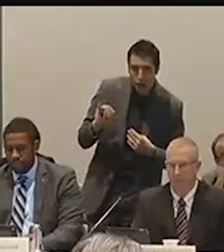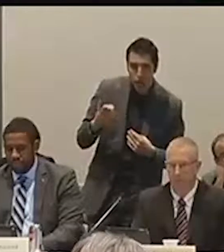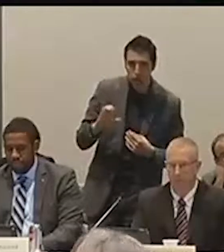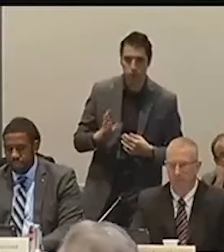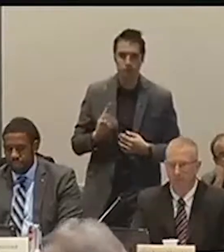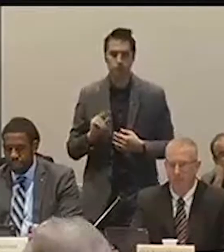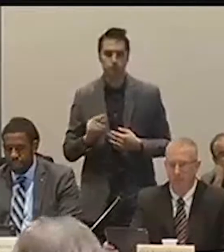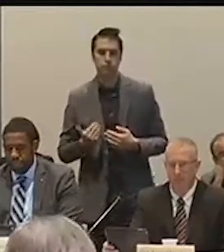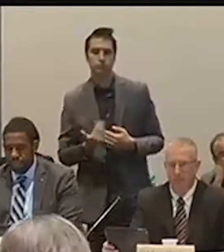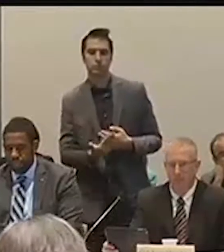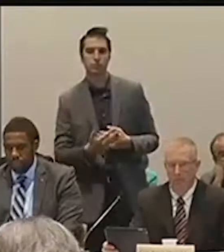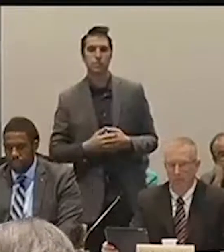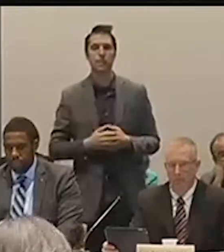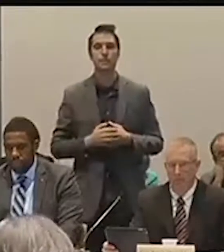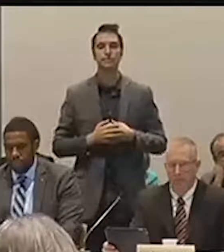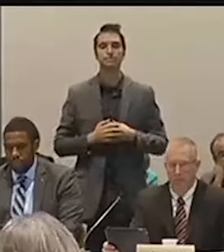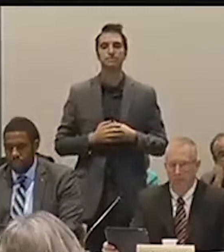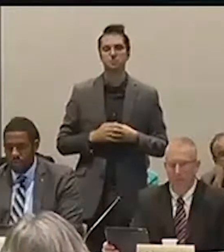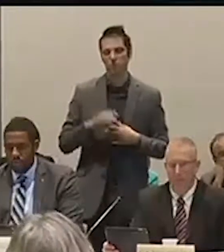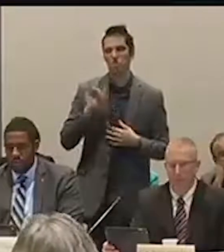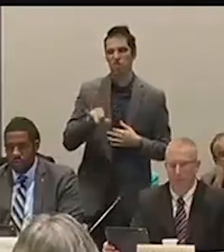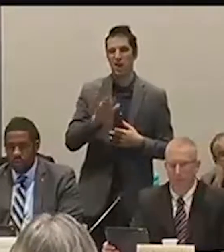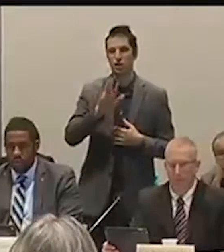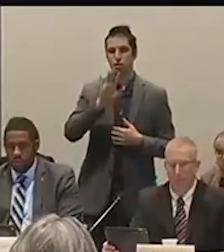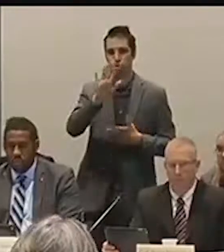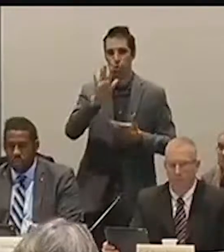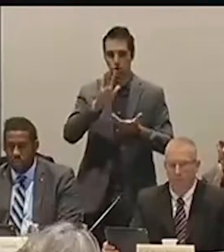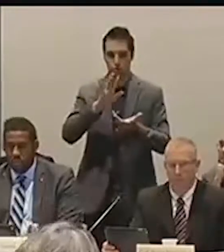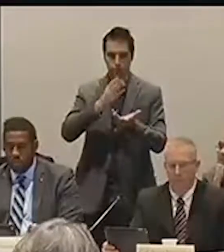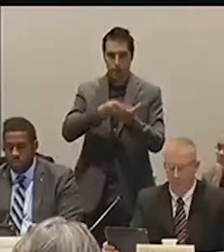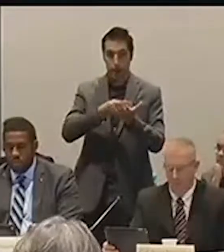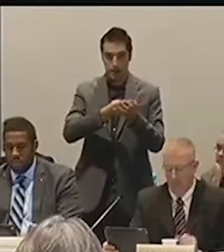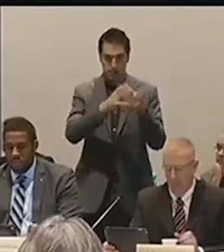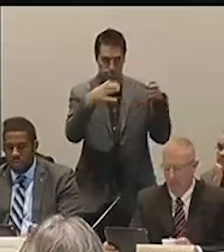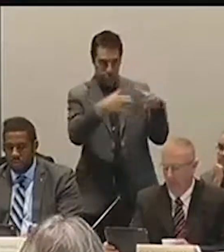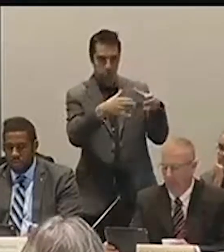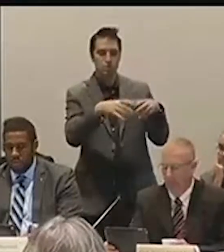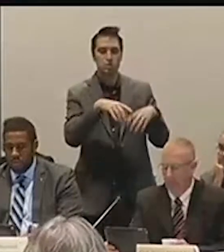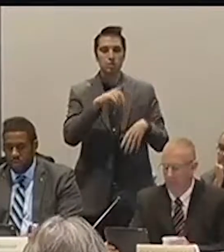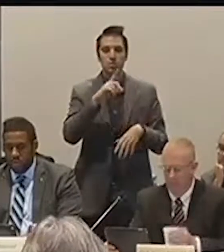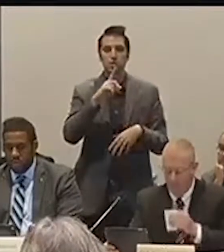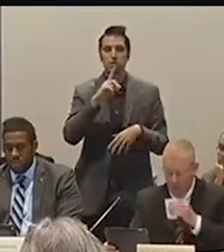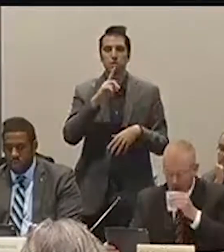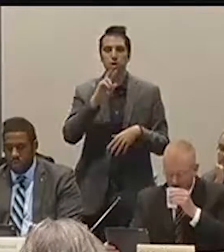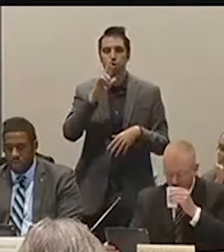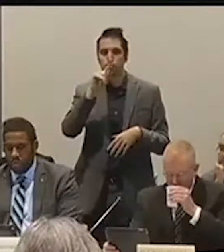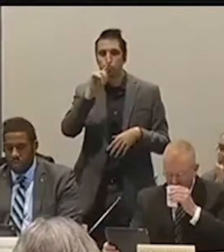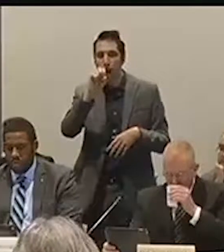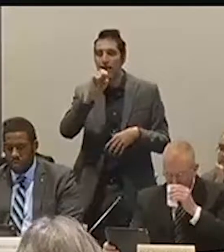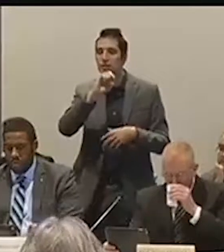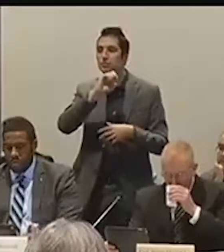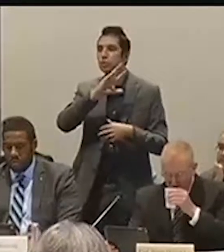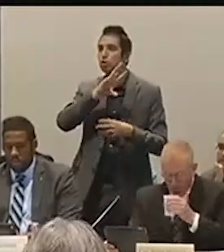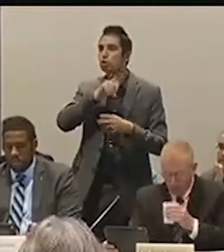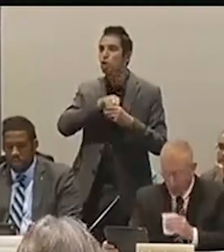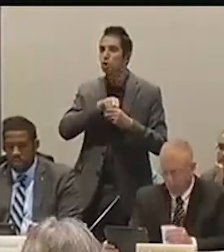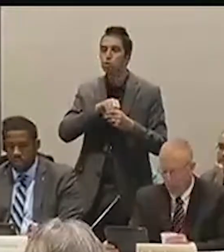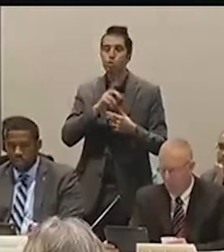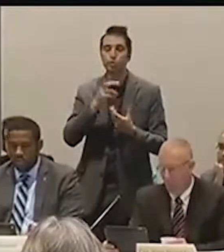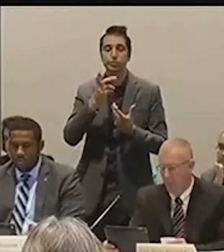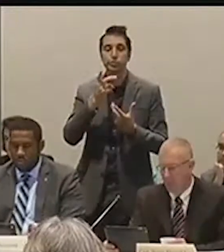point. Okay, very good. So that's the size of your pie. The additional steps in rate making involve what we call cost allocation. How